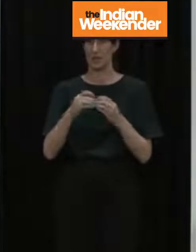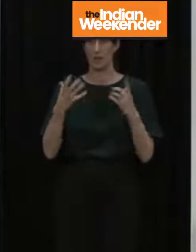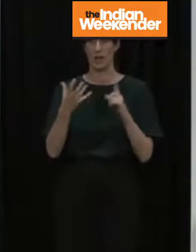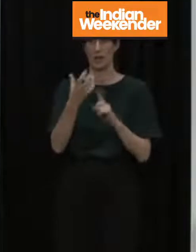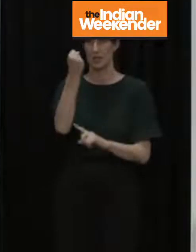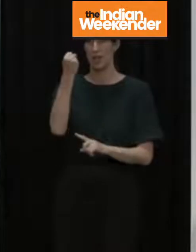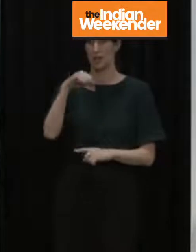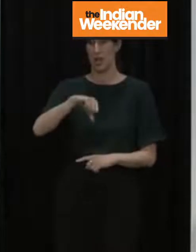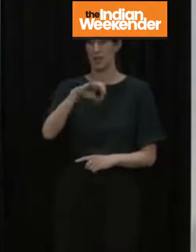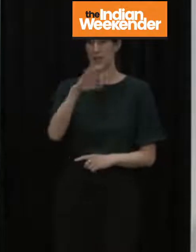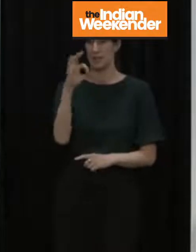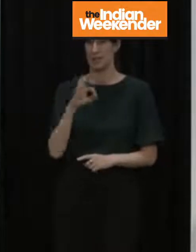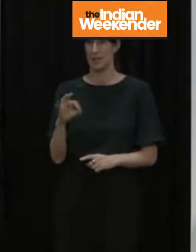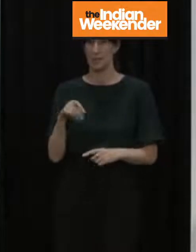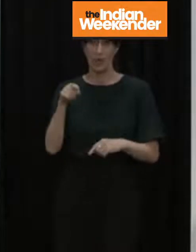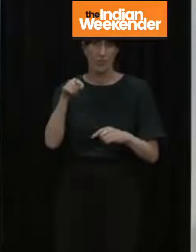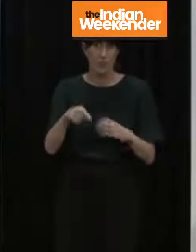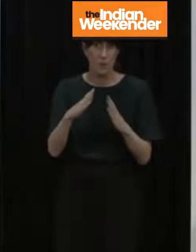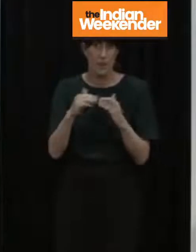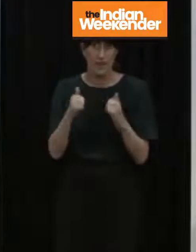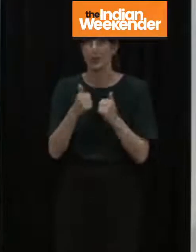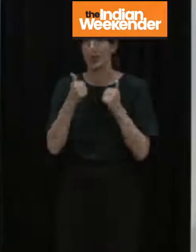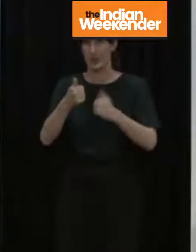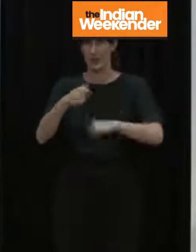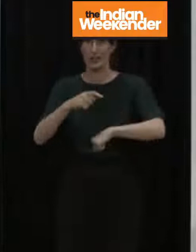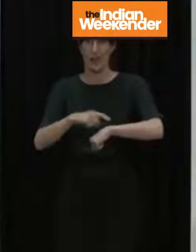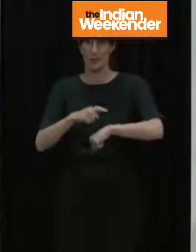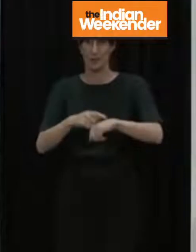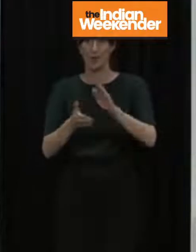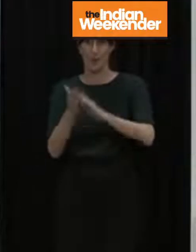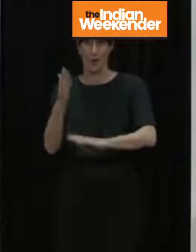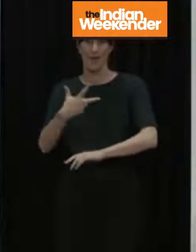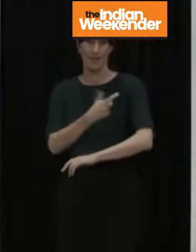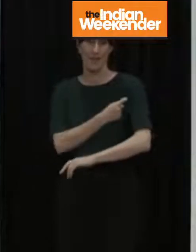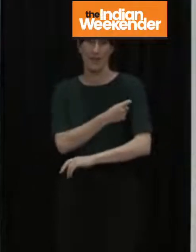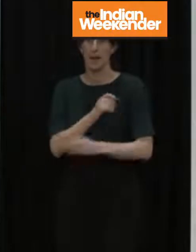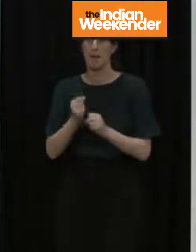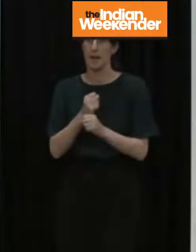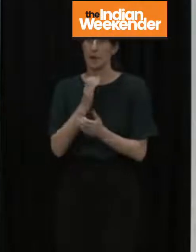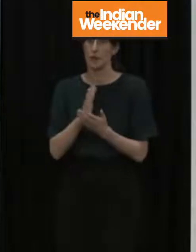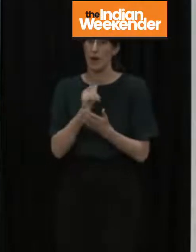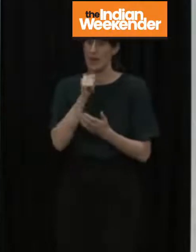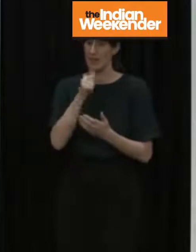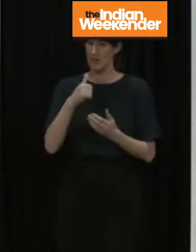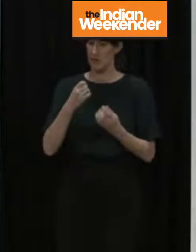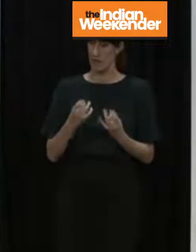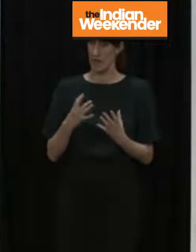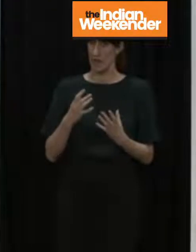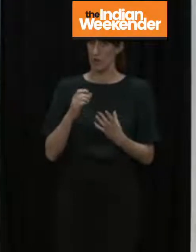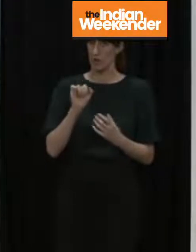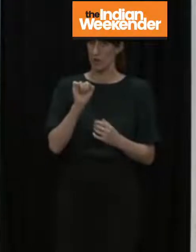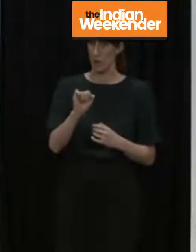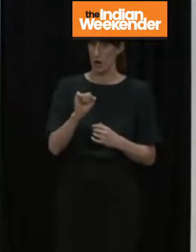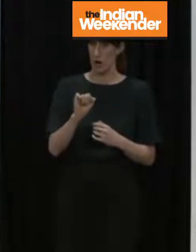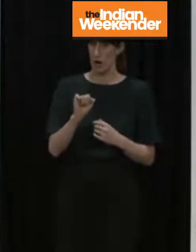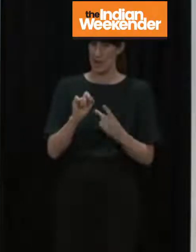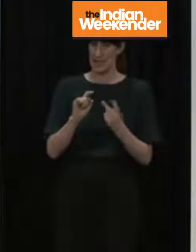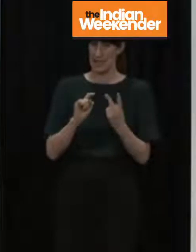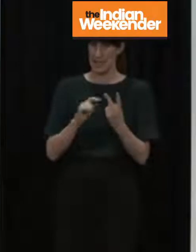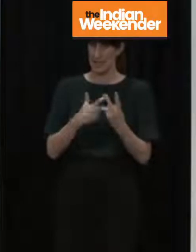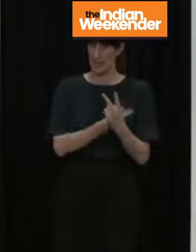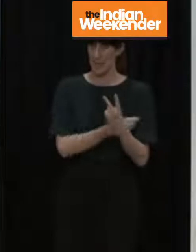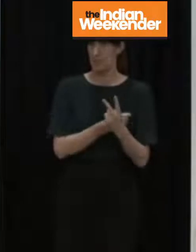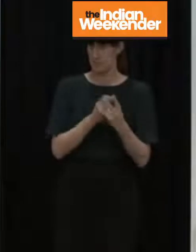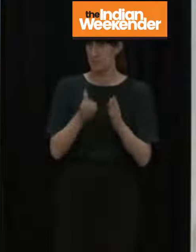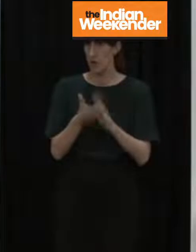still a great time to get vaccinated, and also to make sure you get a second dose if you've had yours first one more than 3 weeks